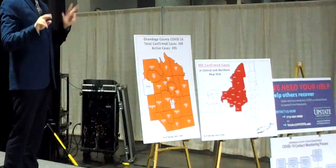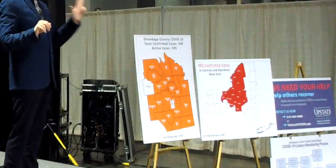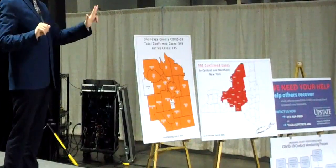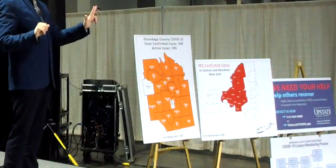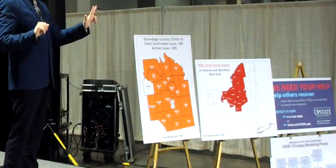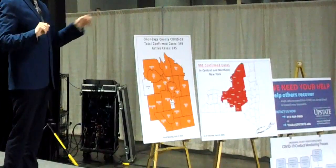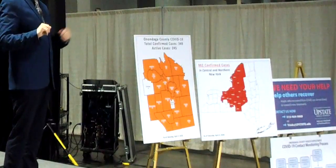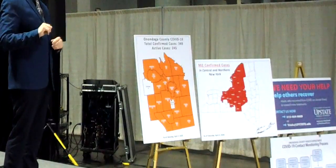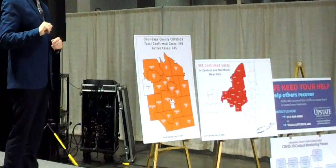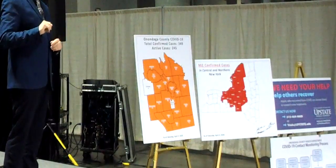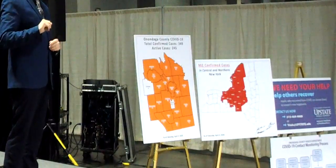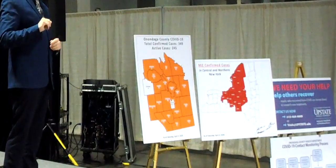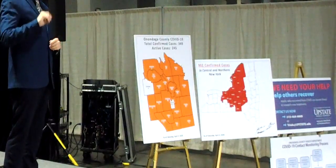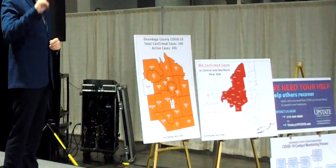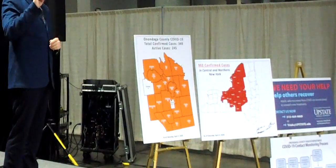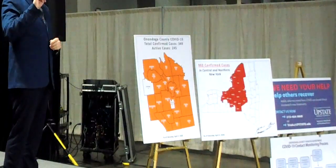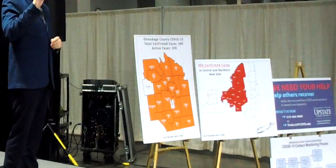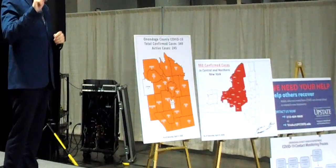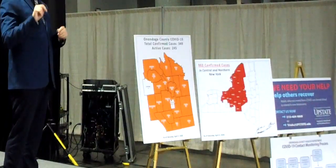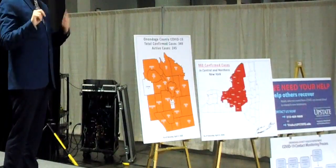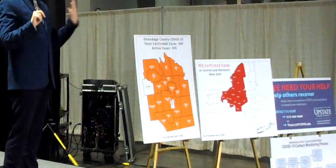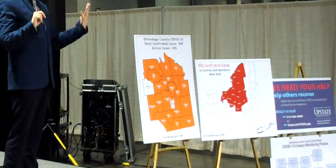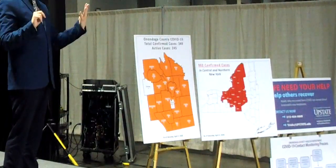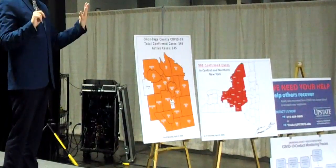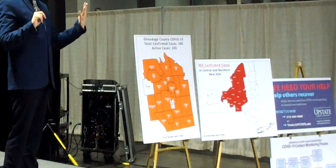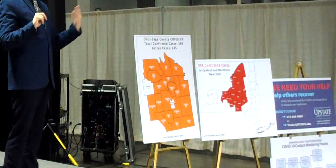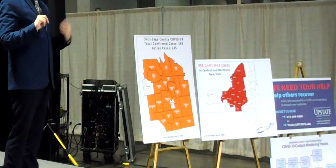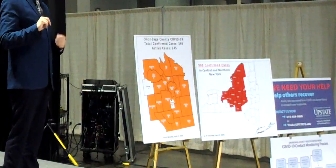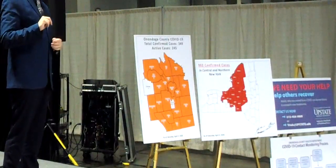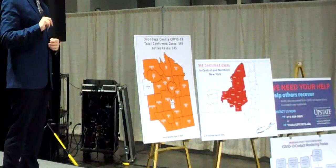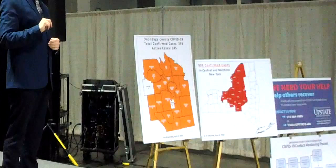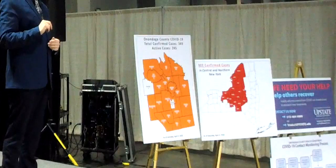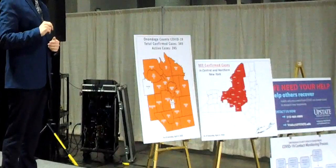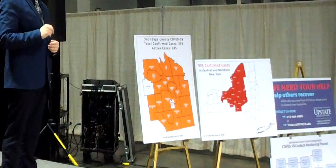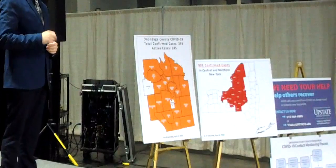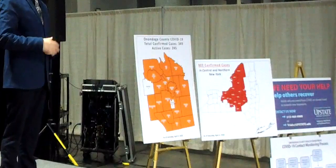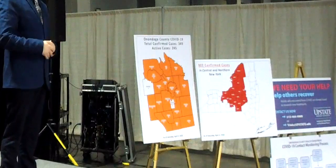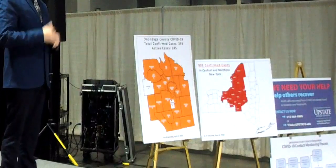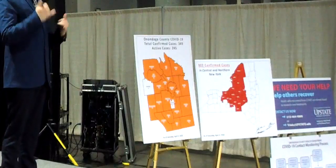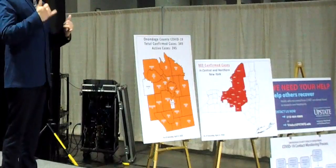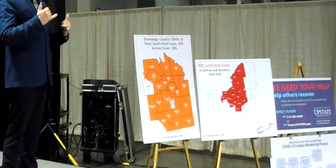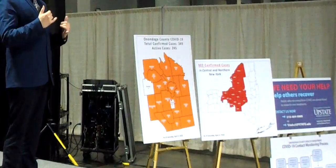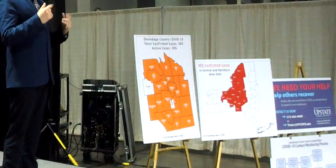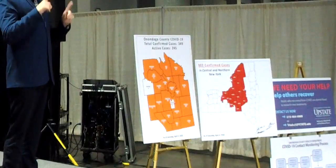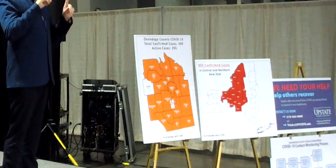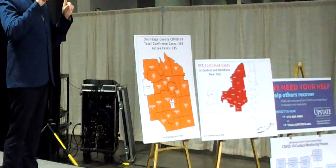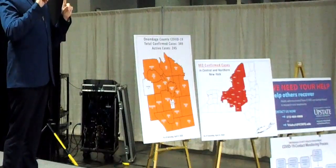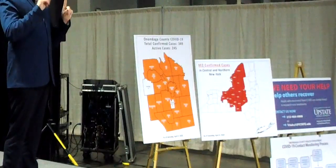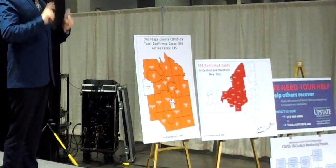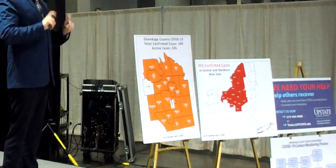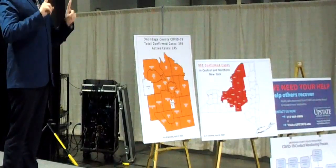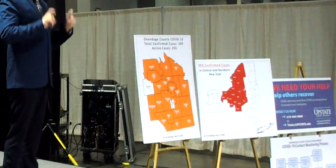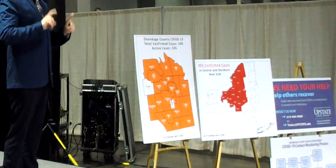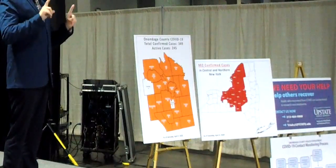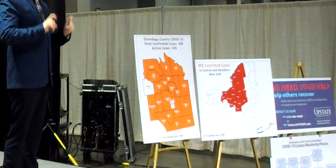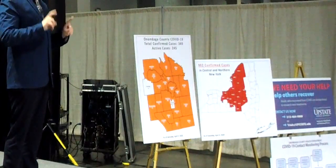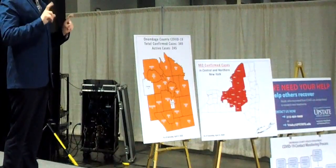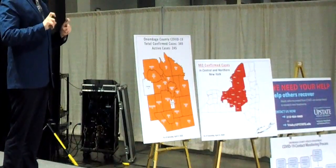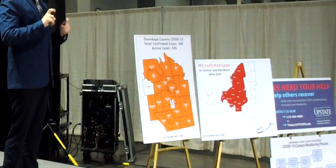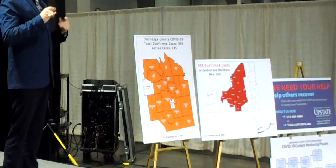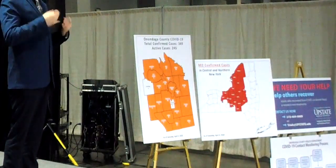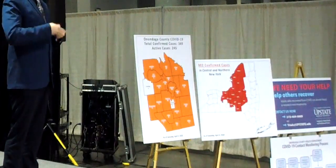been robust, and we've been testing people who are symptomatic based off of guidelines given to our medical